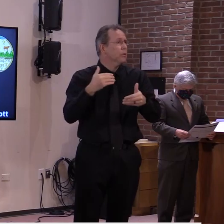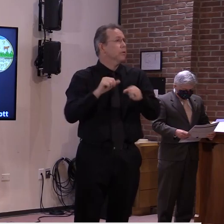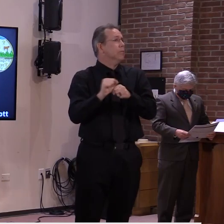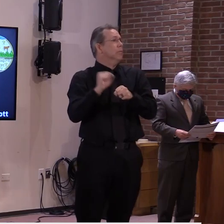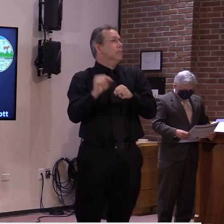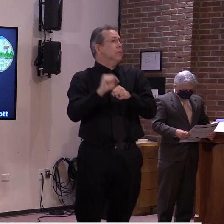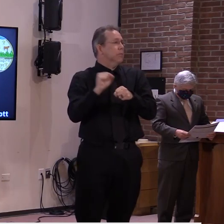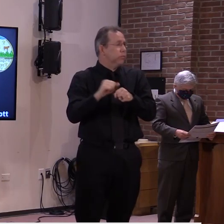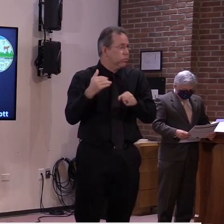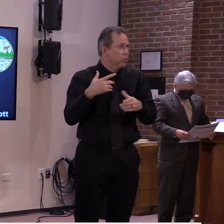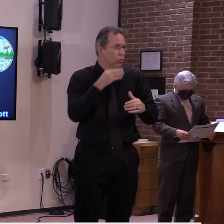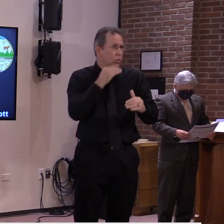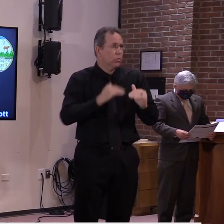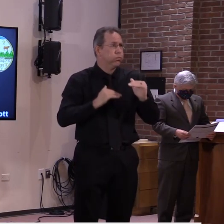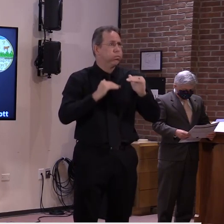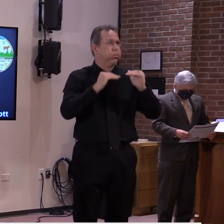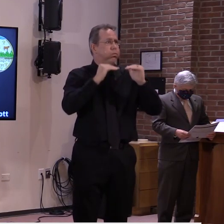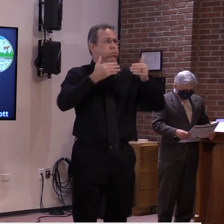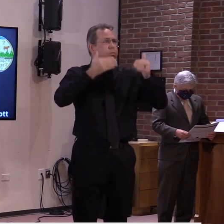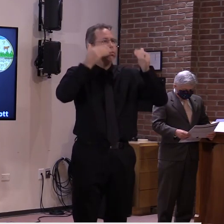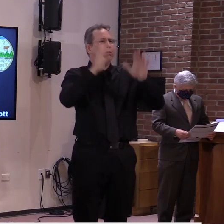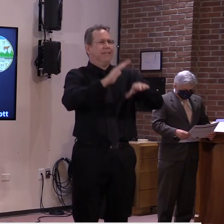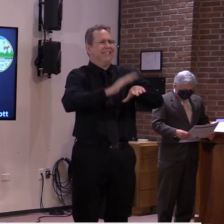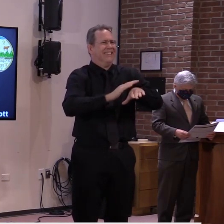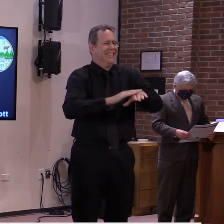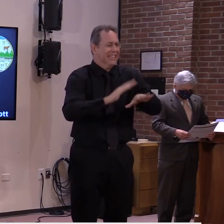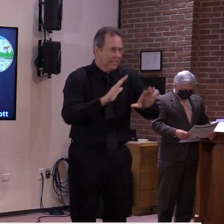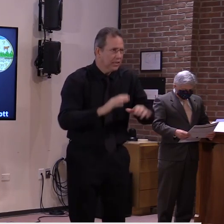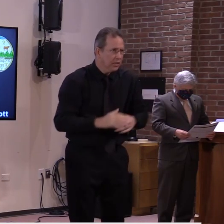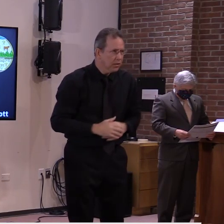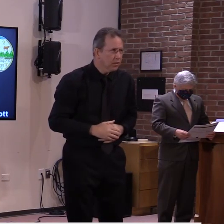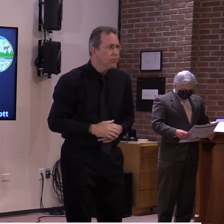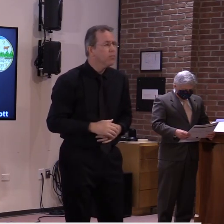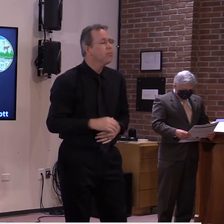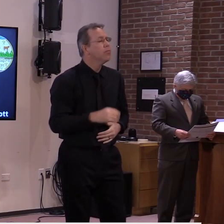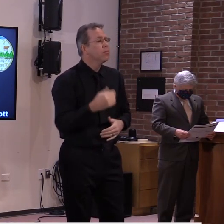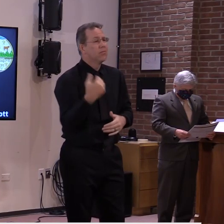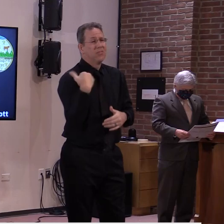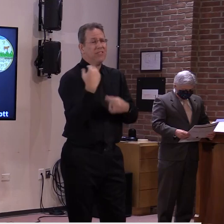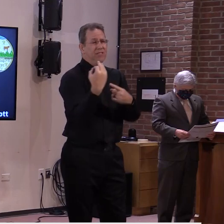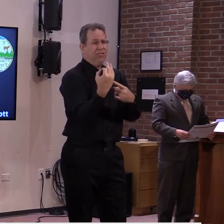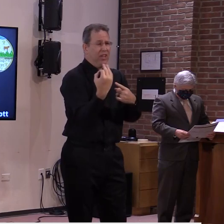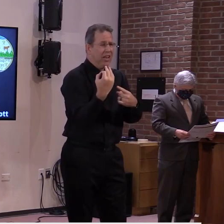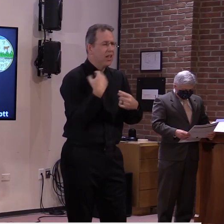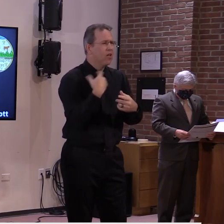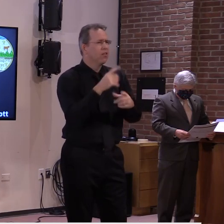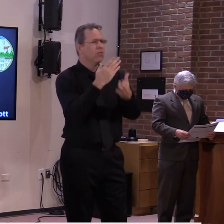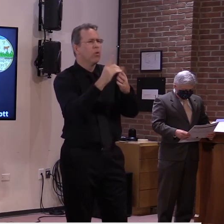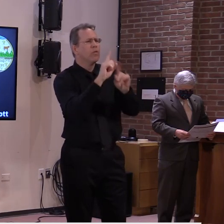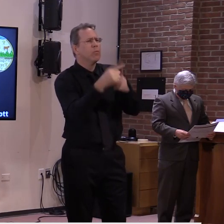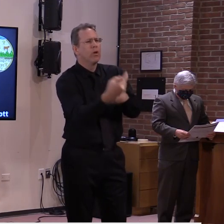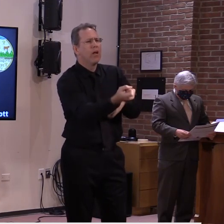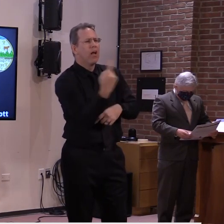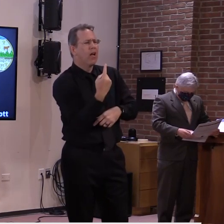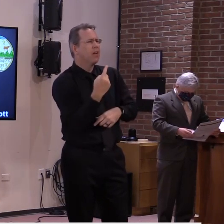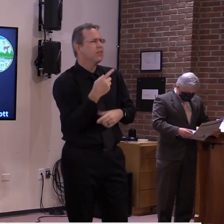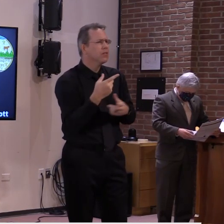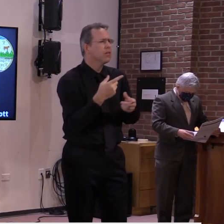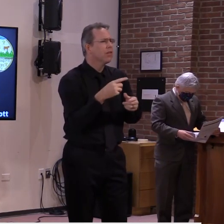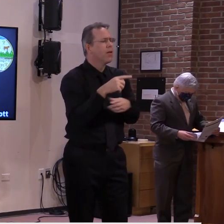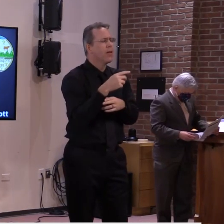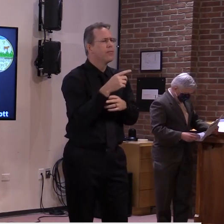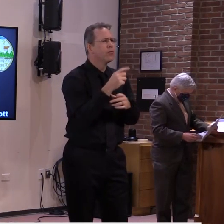want to circle back to a question that was asked last Friday by Chris Roy of the Newport Daily Express about the toll this virus